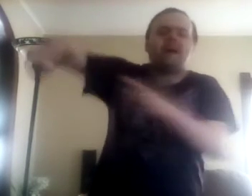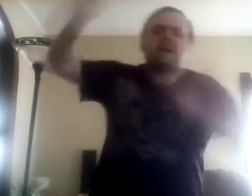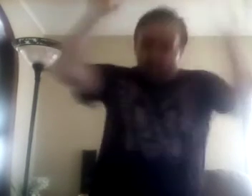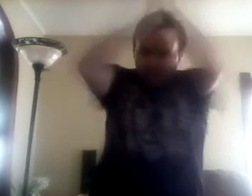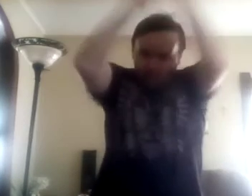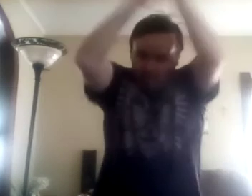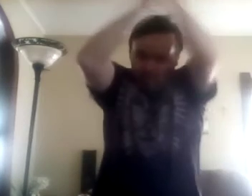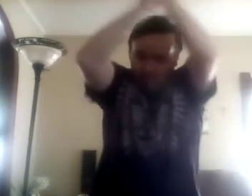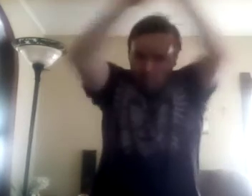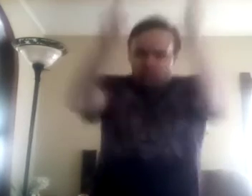damage!